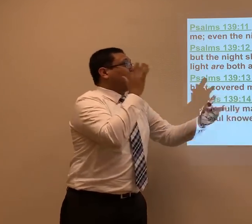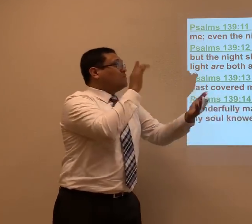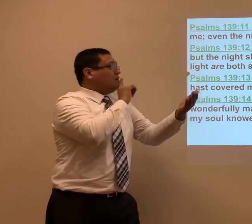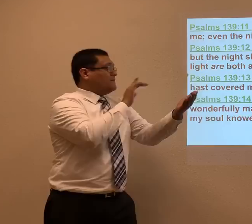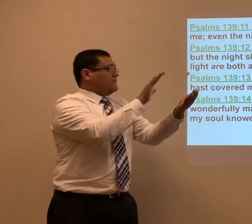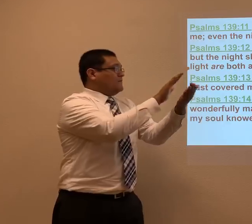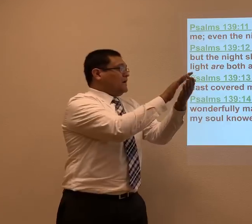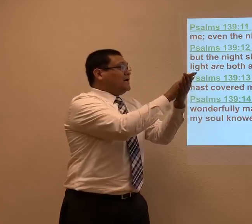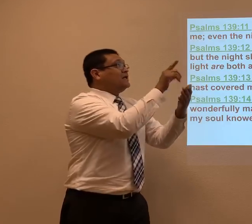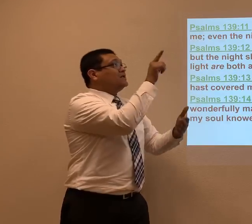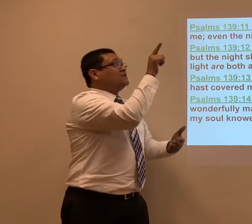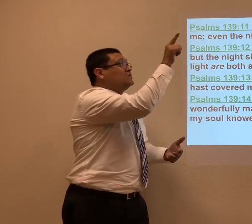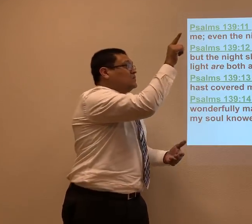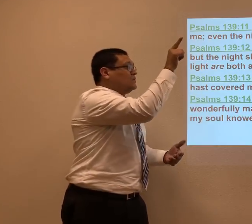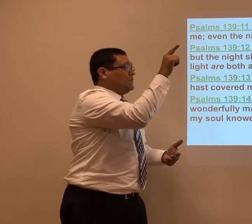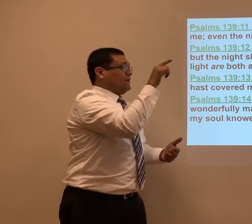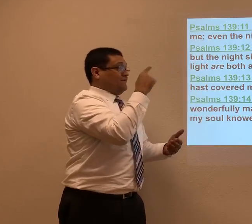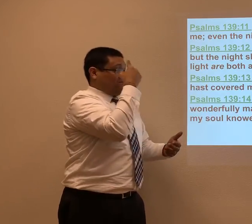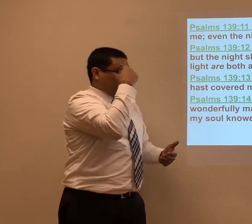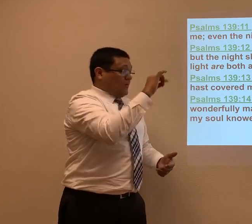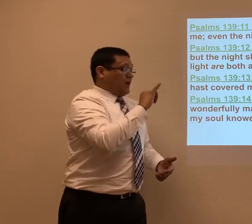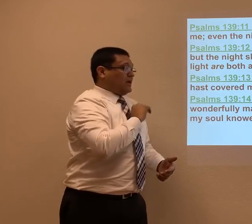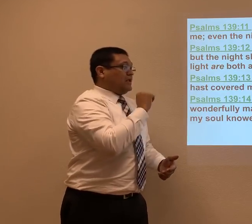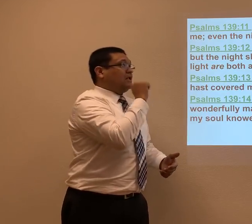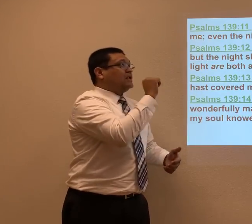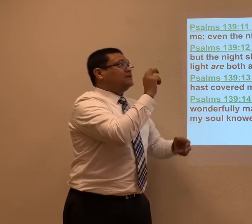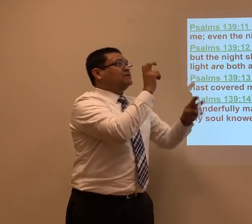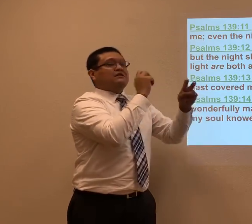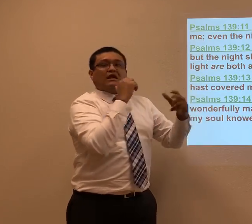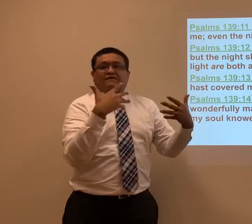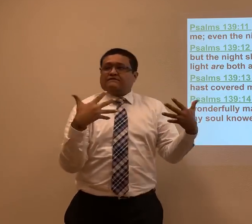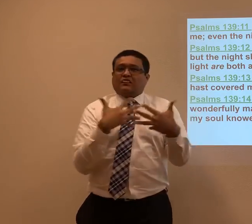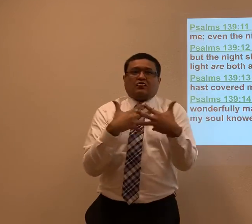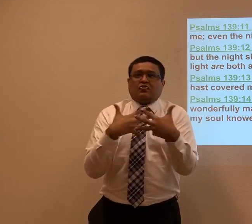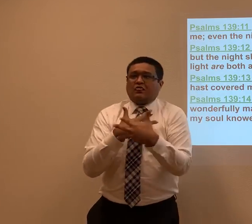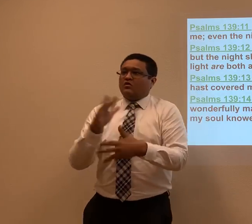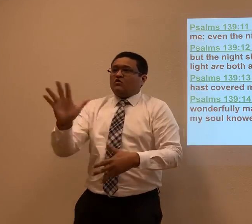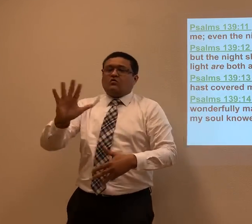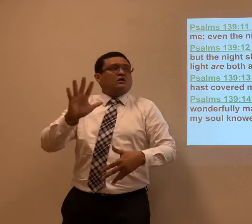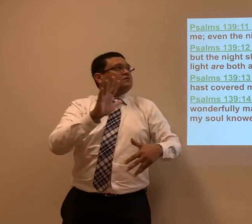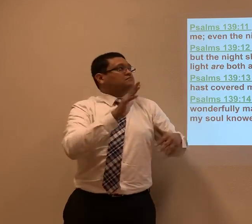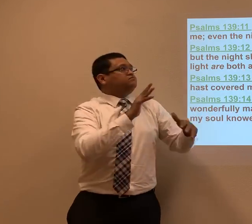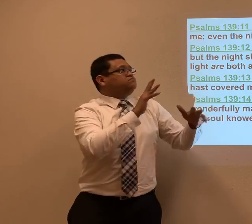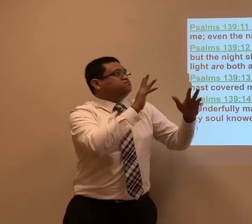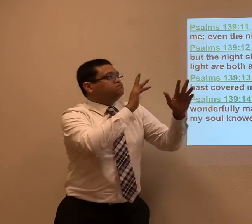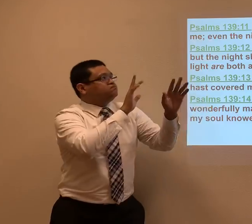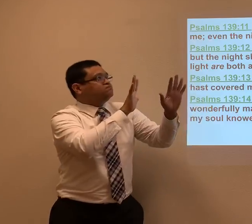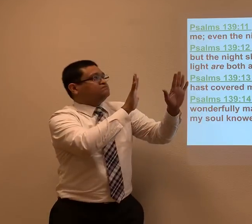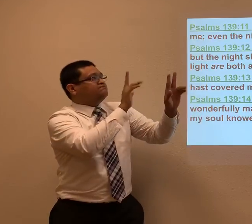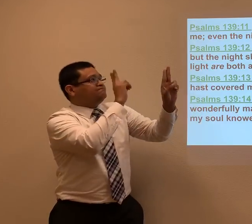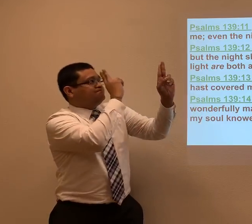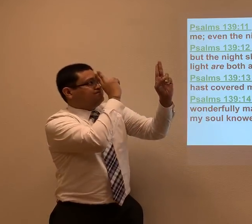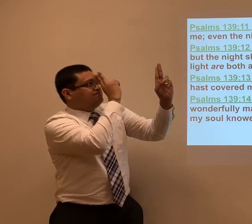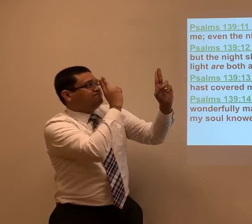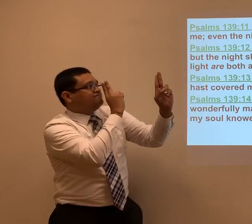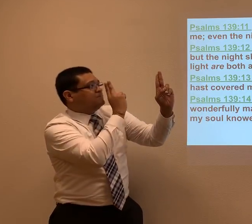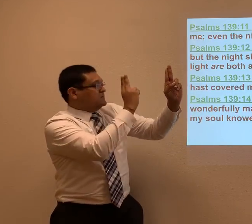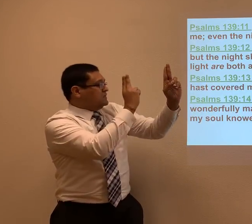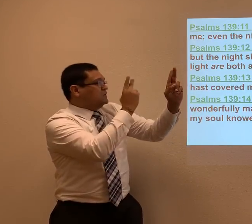So he is saying, I will praise thee, for I am fearfully and wonderfully made. And this fear is not fear as in